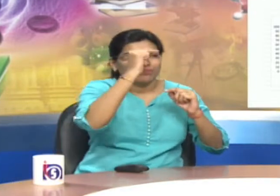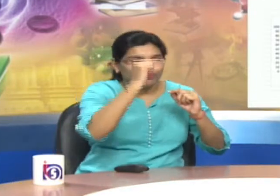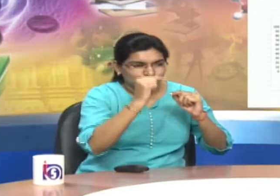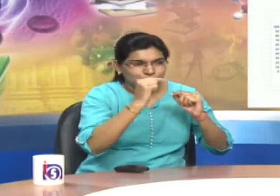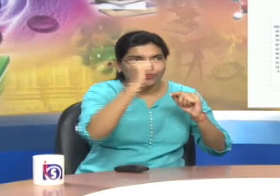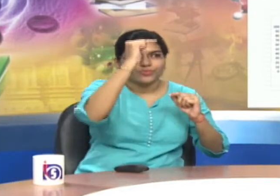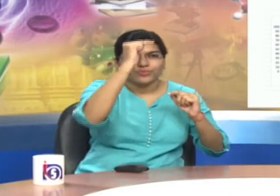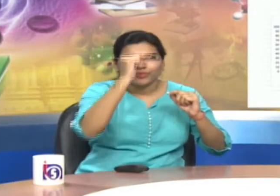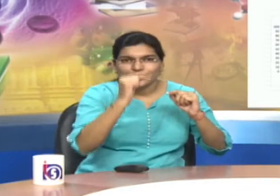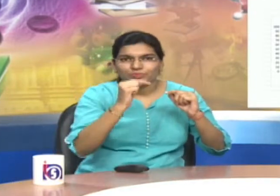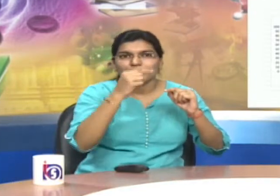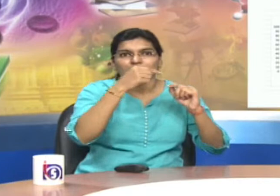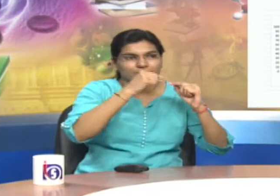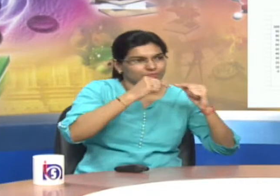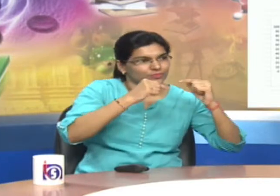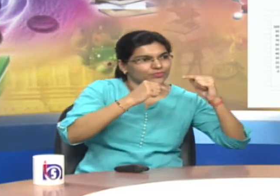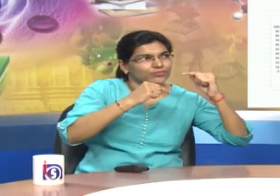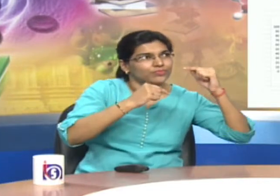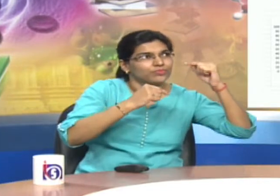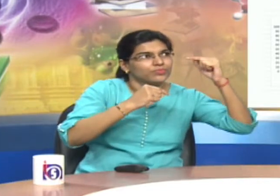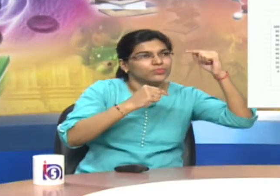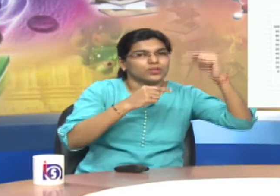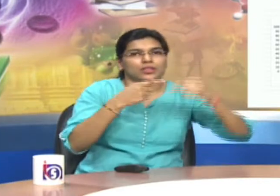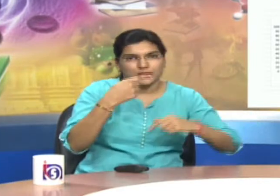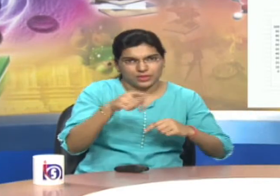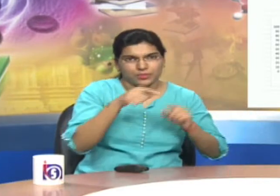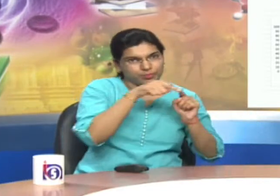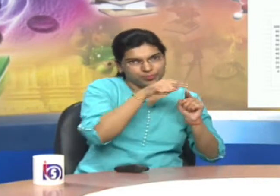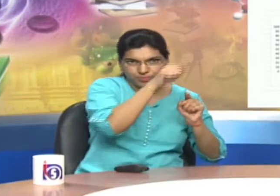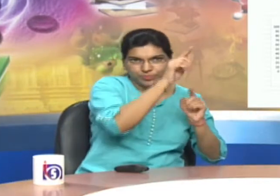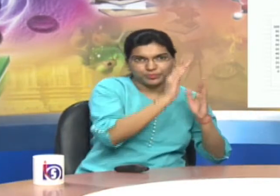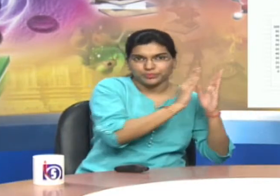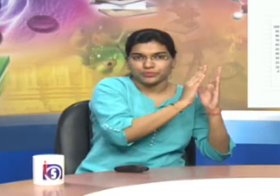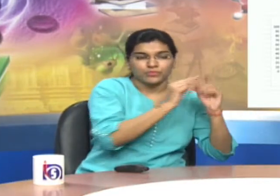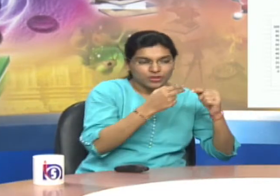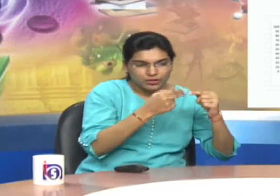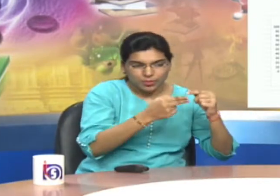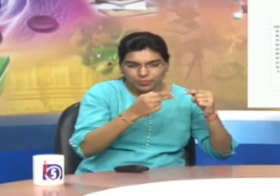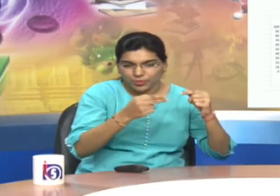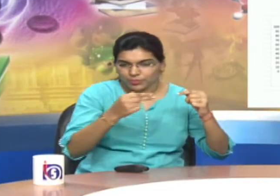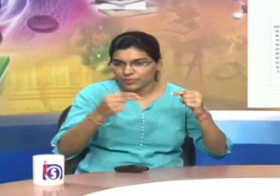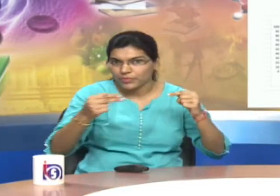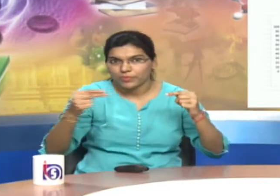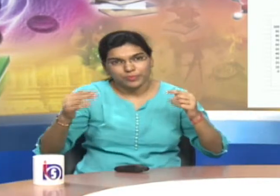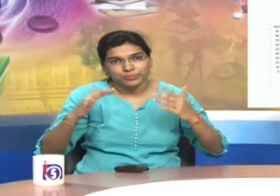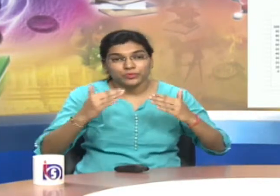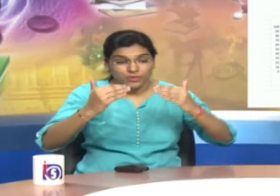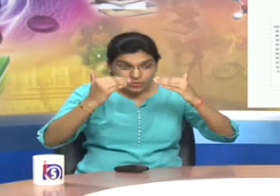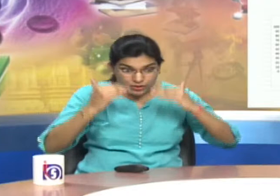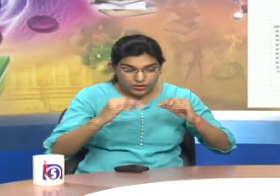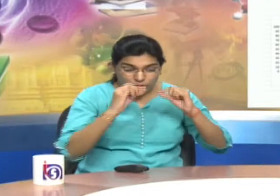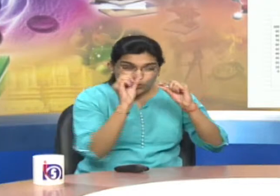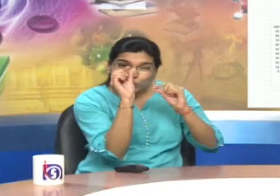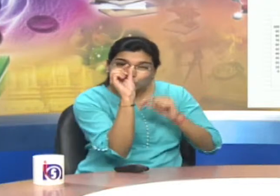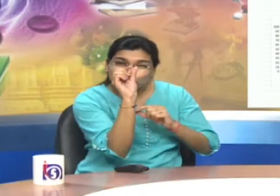So accordingly 80, 90, whatever marks are there, it is shown with the name of the